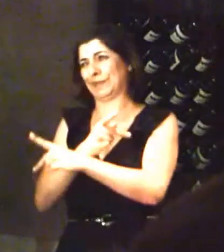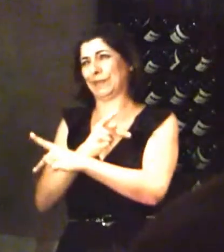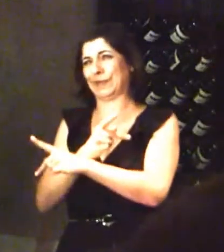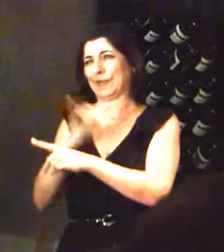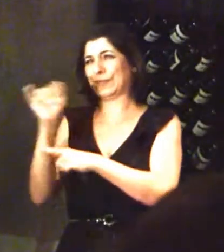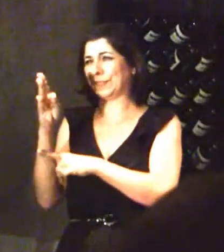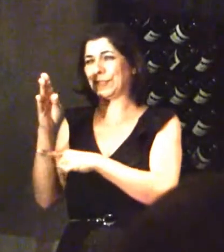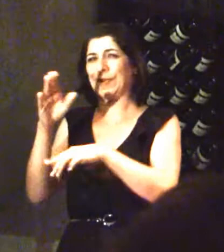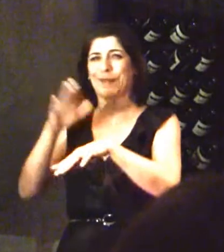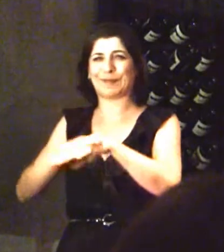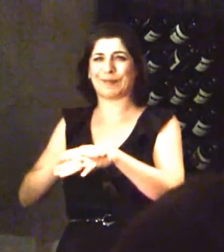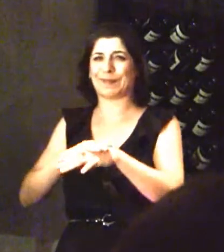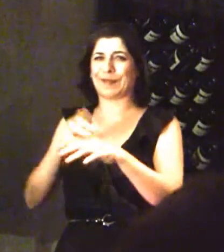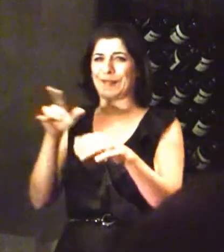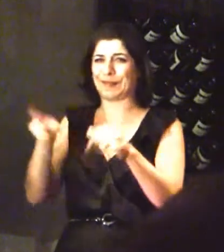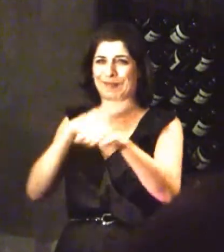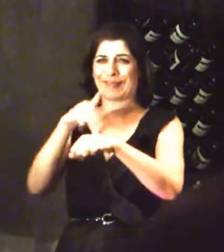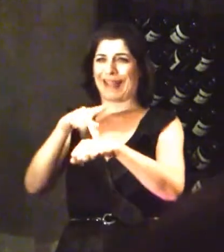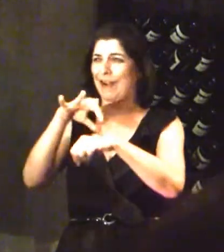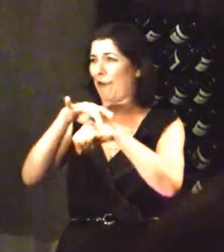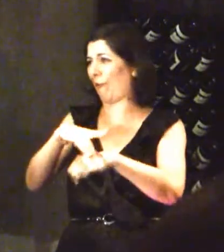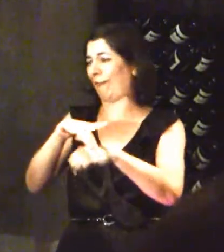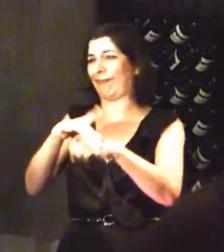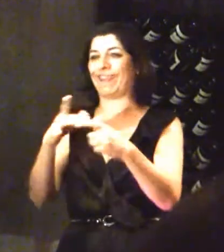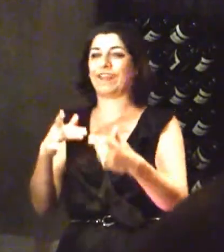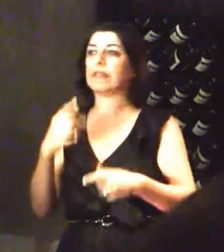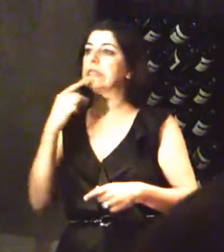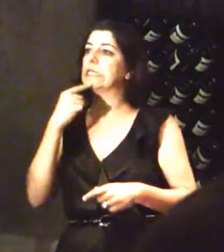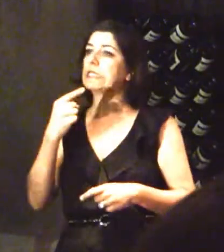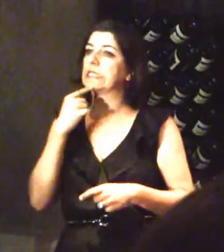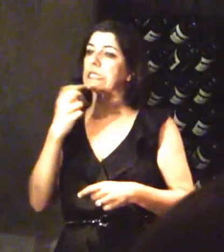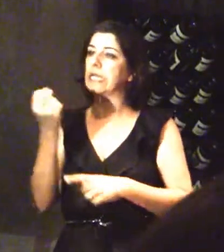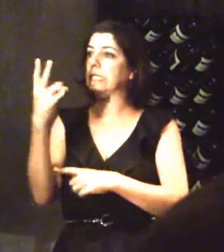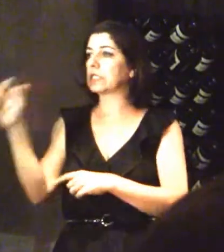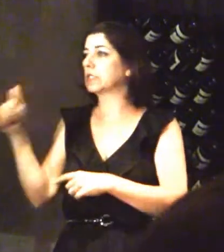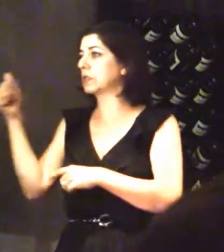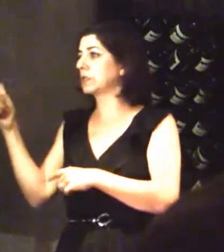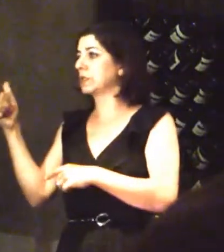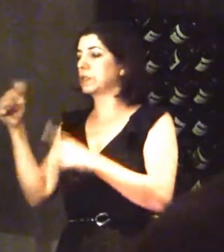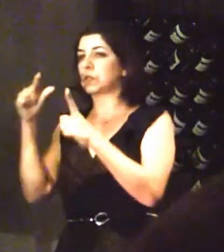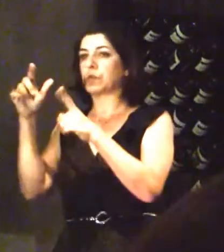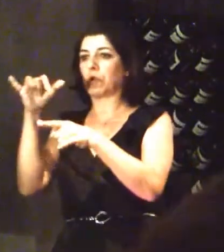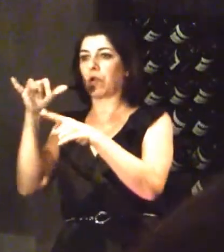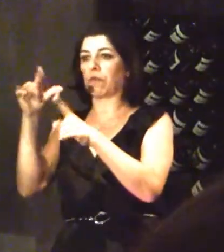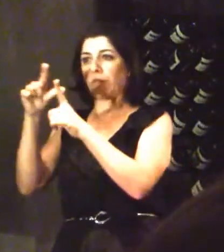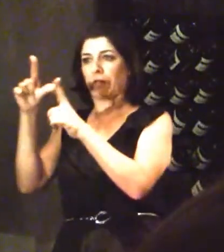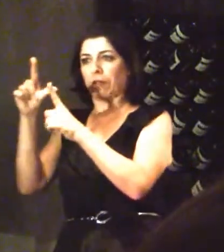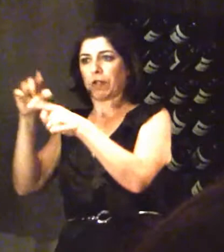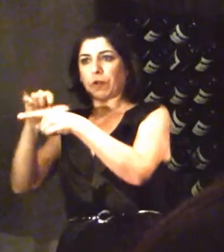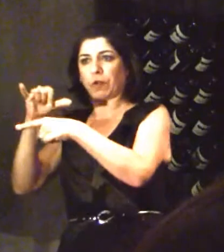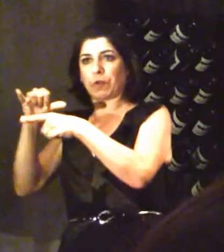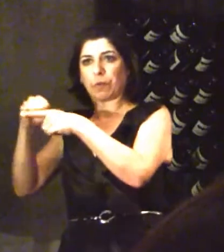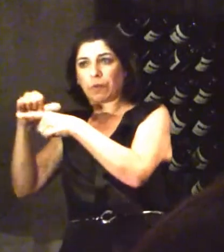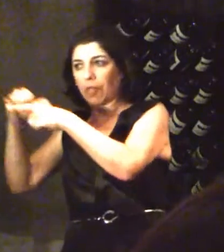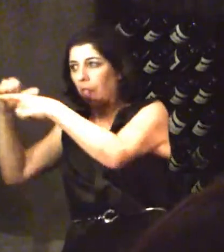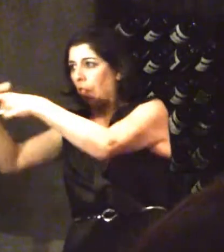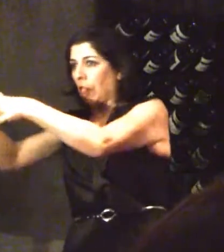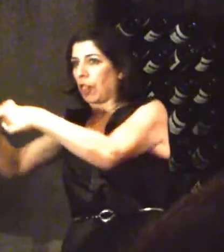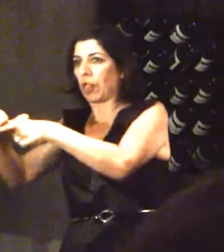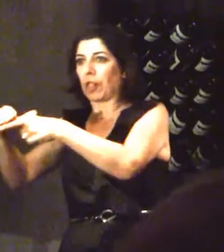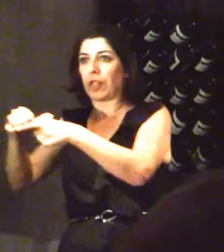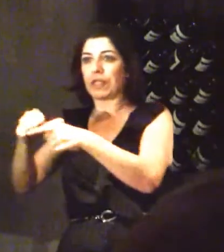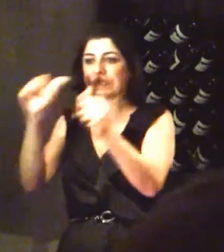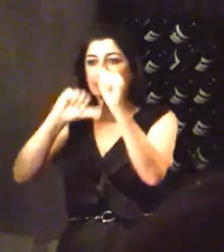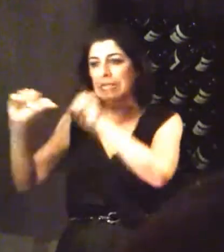the planet Earth. Like, say 12-letter words in science and make it really fast and funny in German.